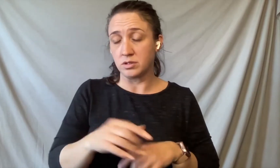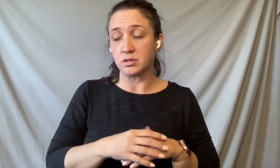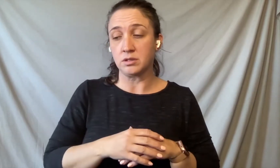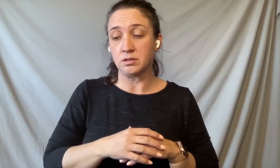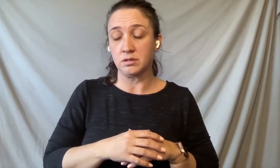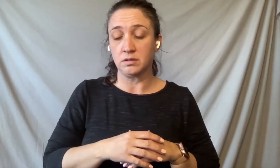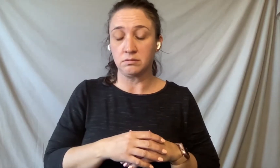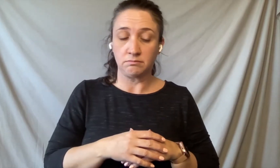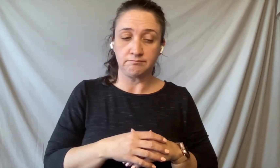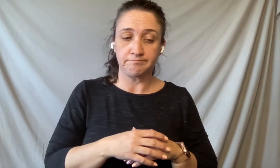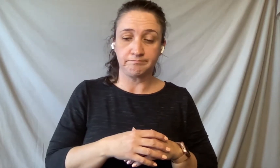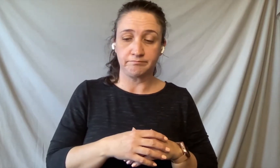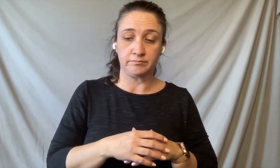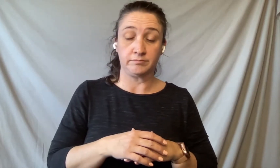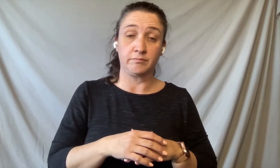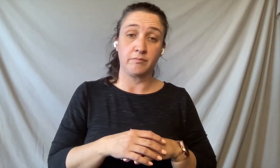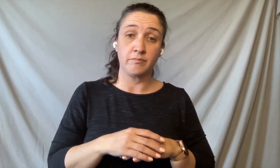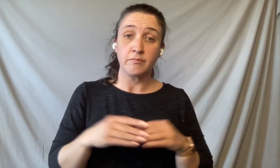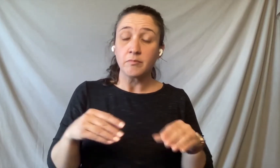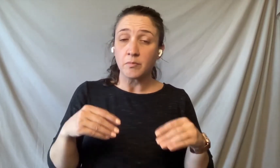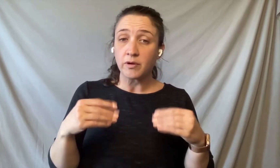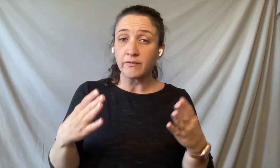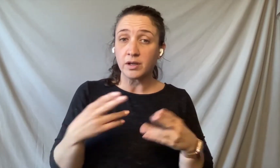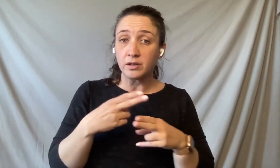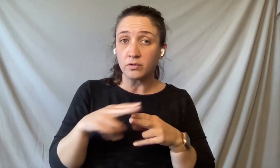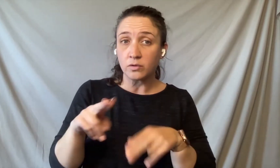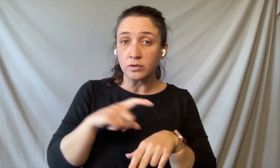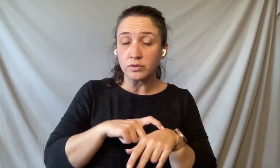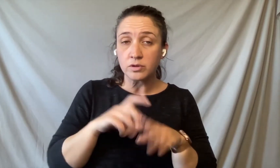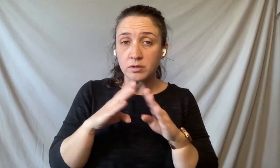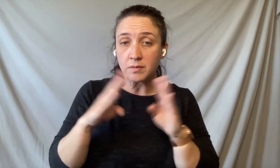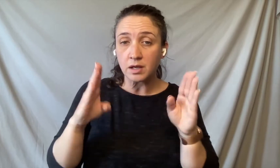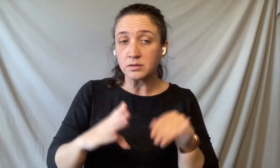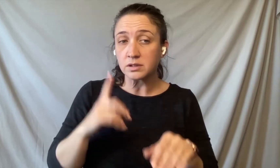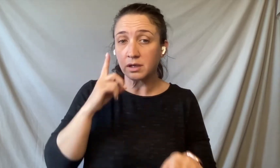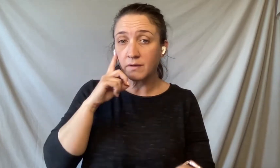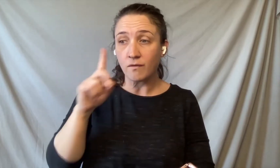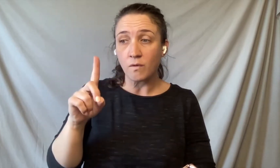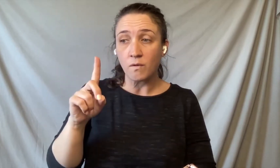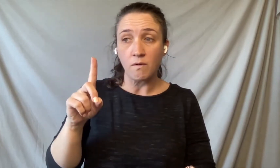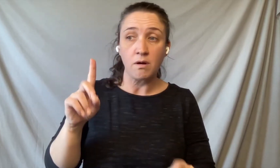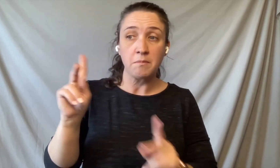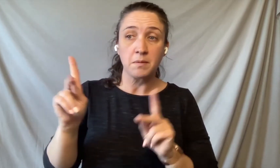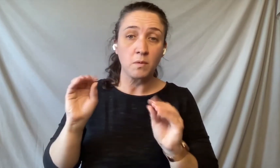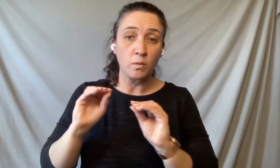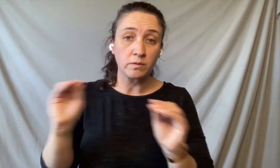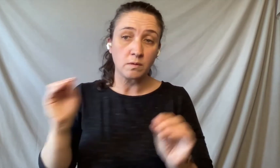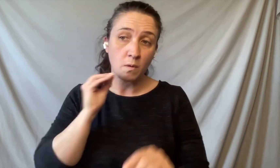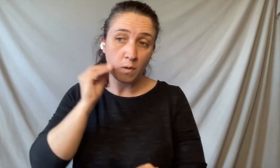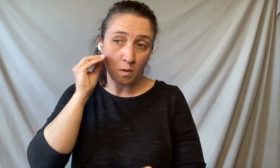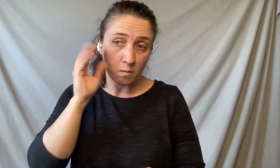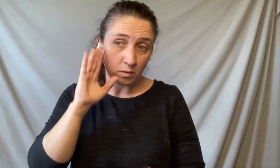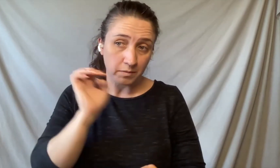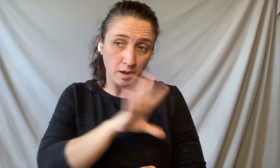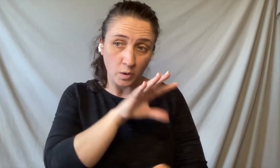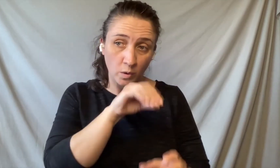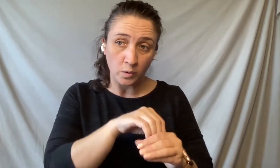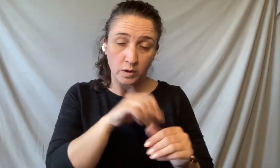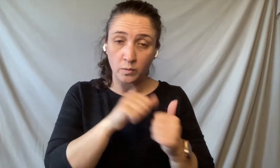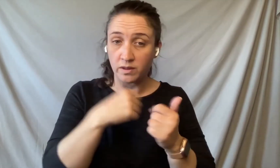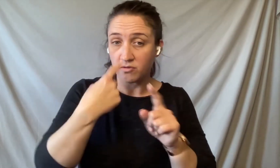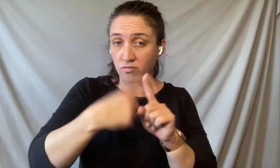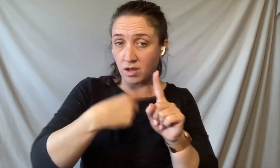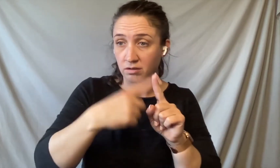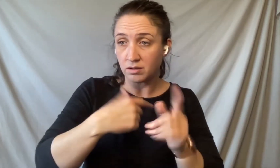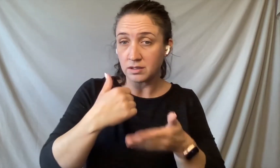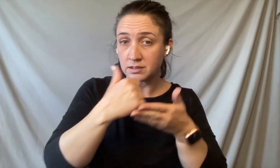would providing short-term housing for the homeless be included in that? And if so,